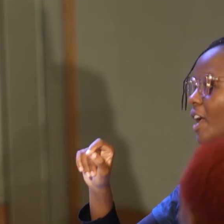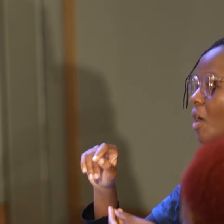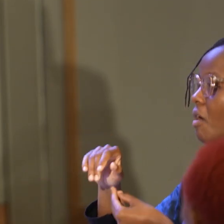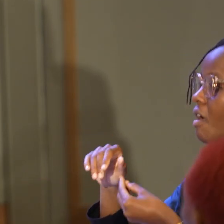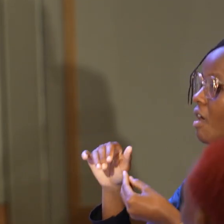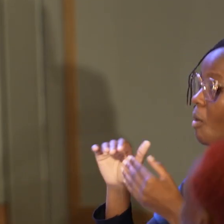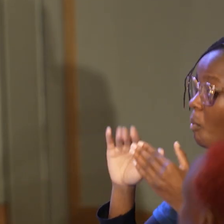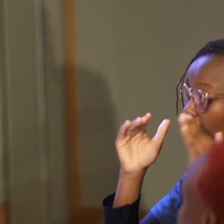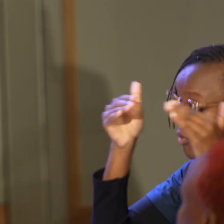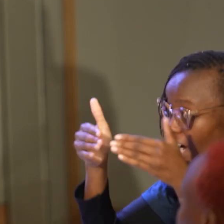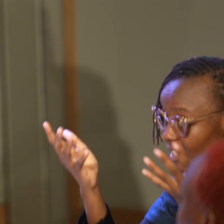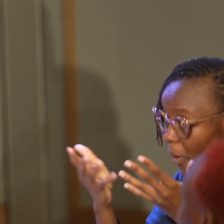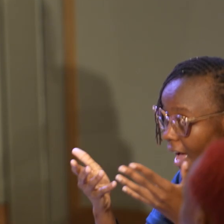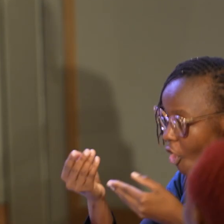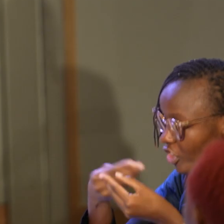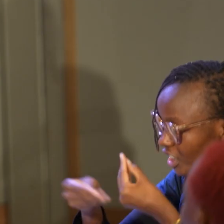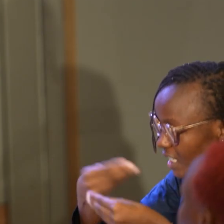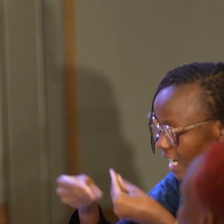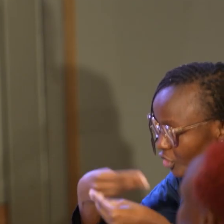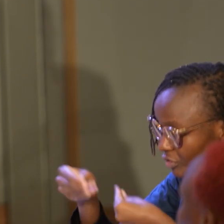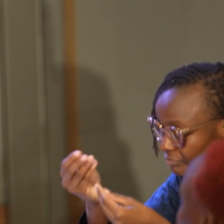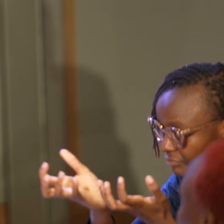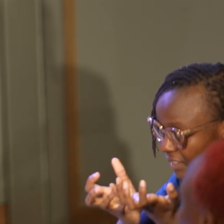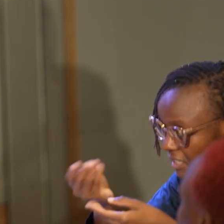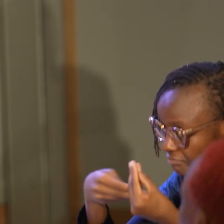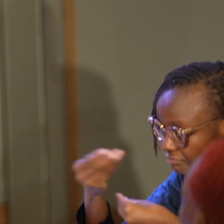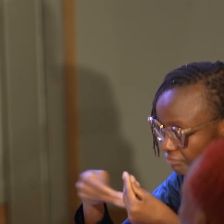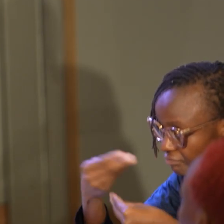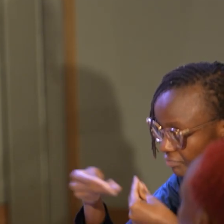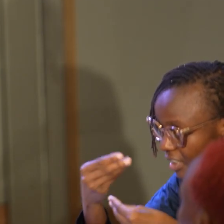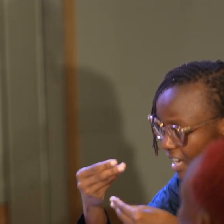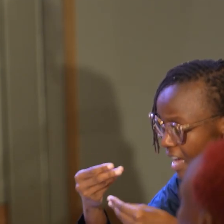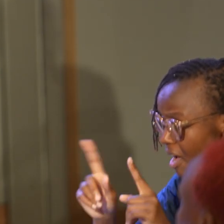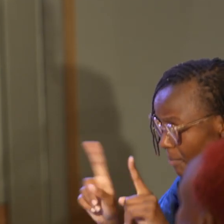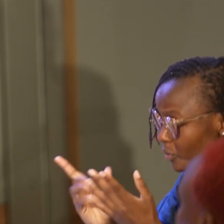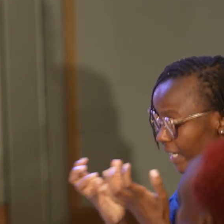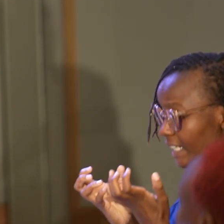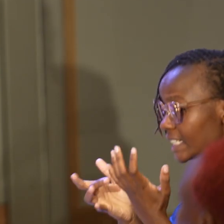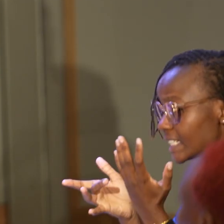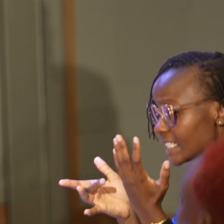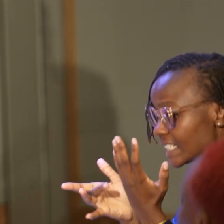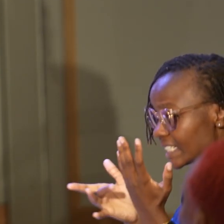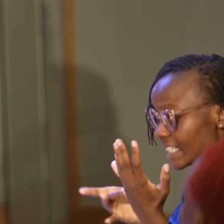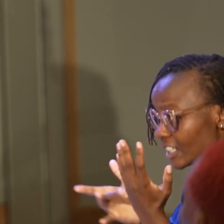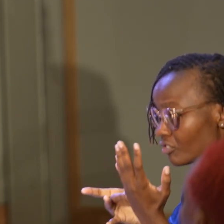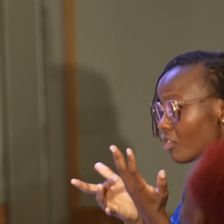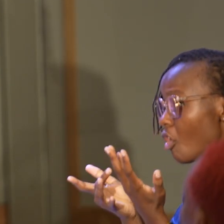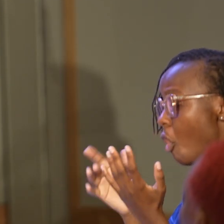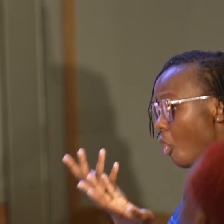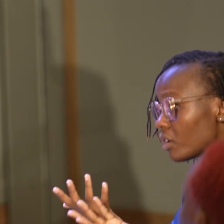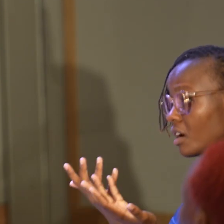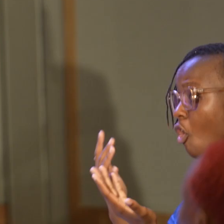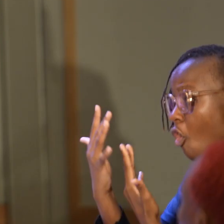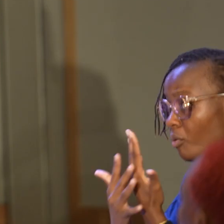And when it is like that, we need to make sure that these electronic platforms are accessible